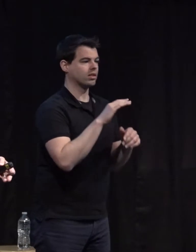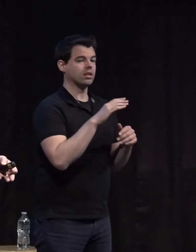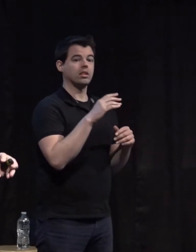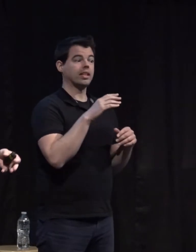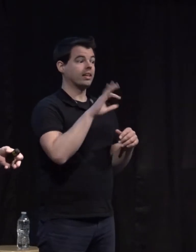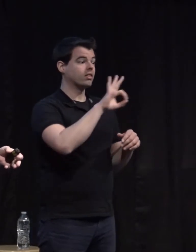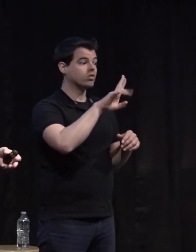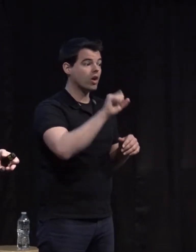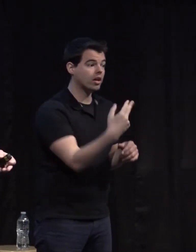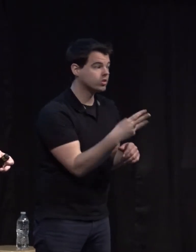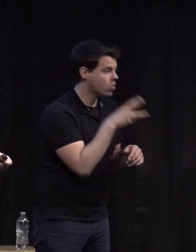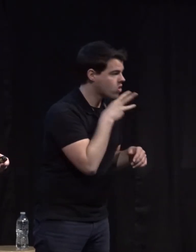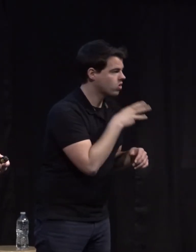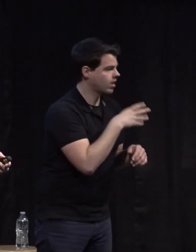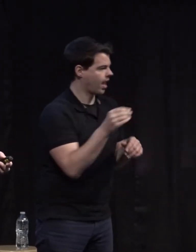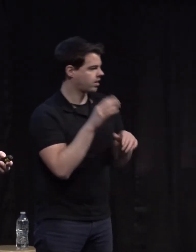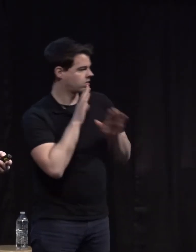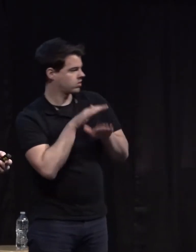world.